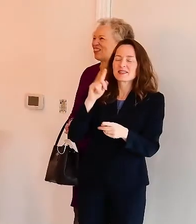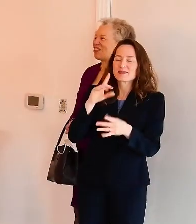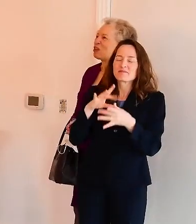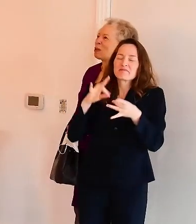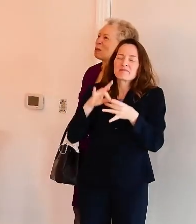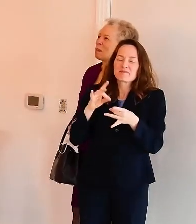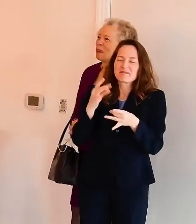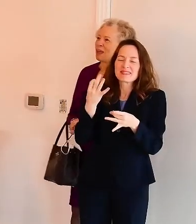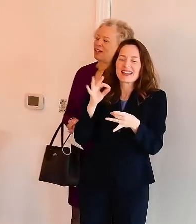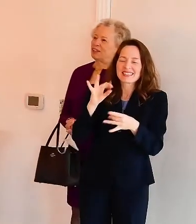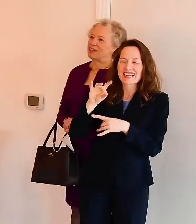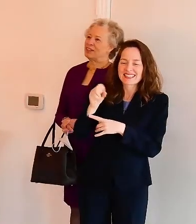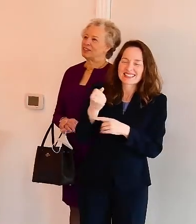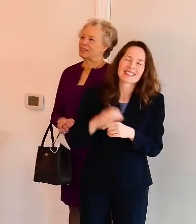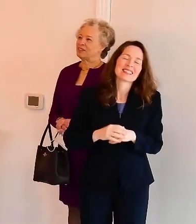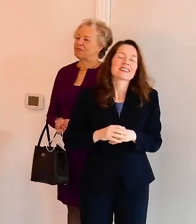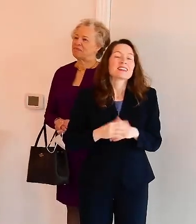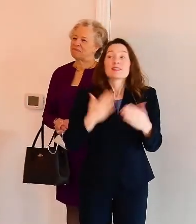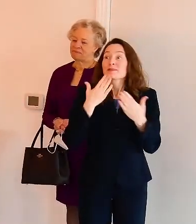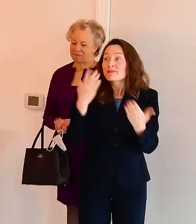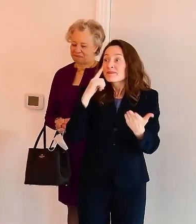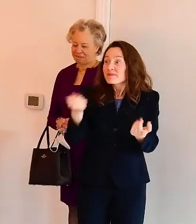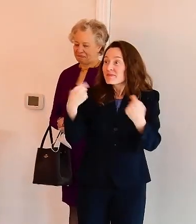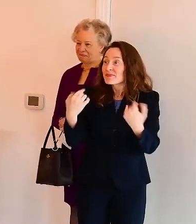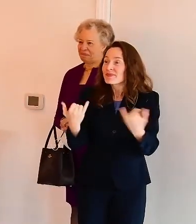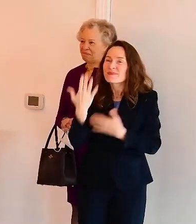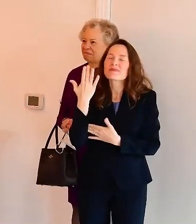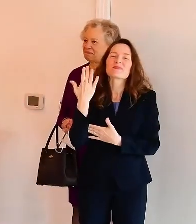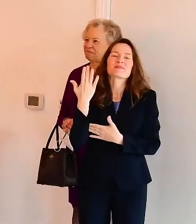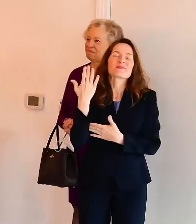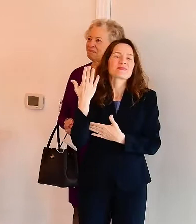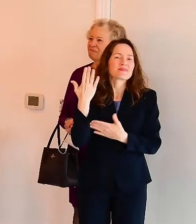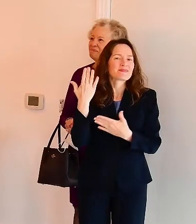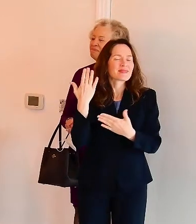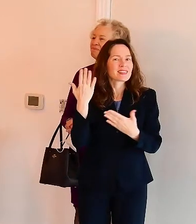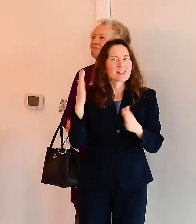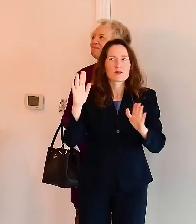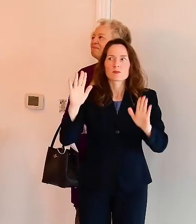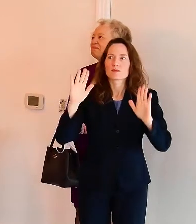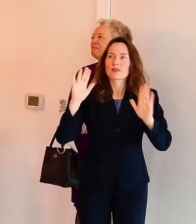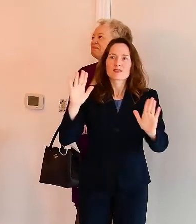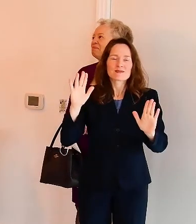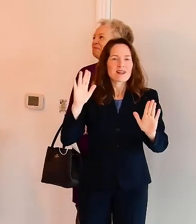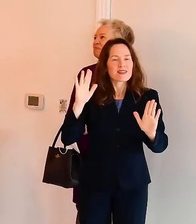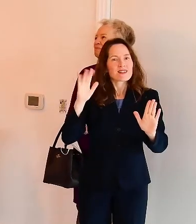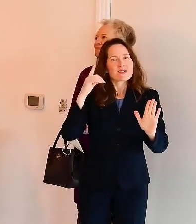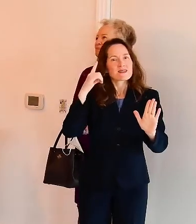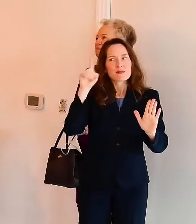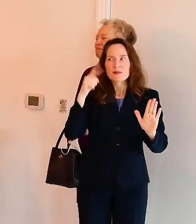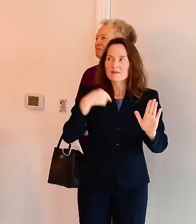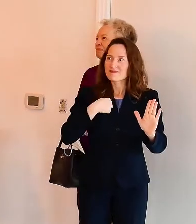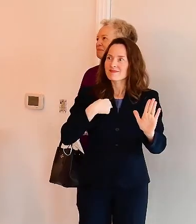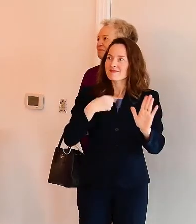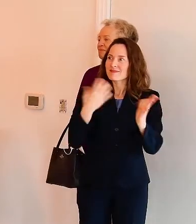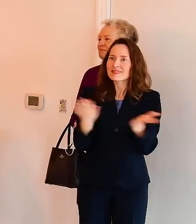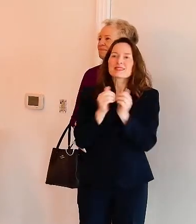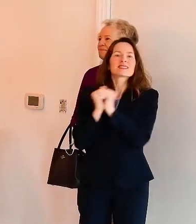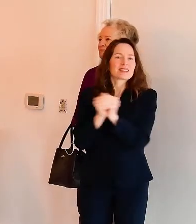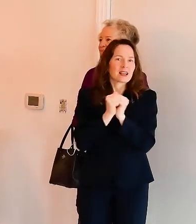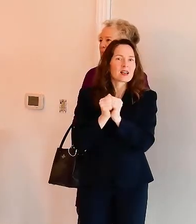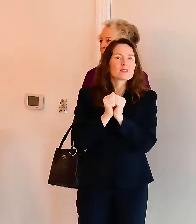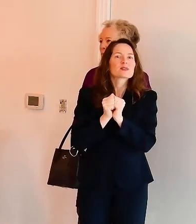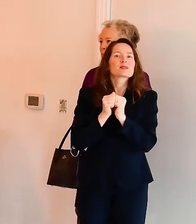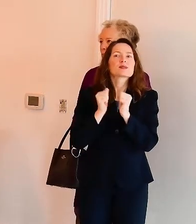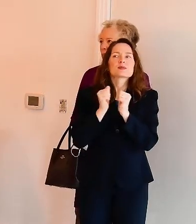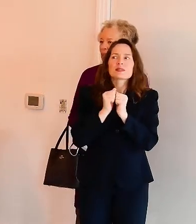Thank you all for being here this morning. It's wonderful to join so many friends who are helping to move Howard County forward